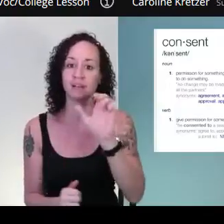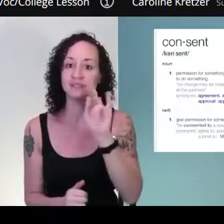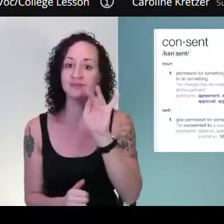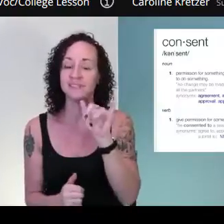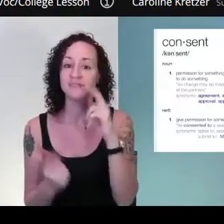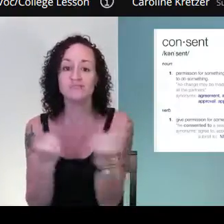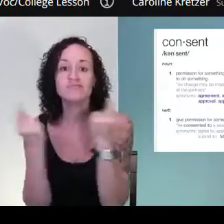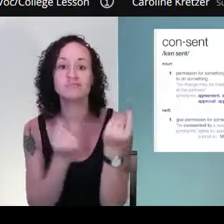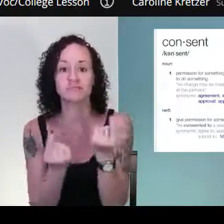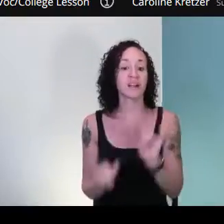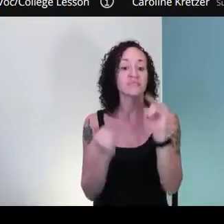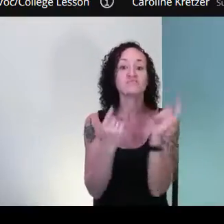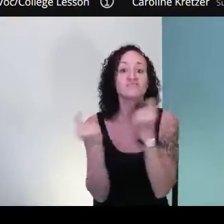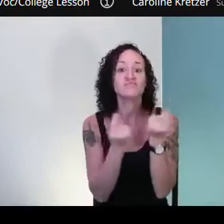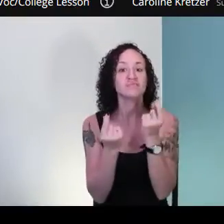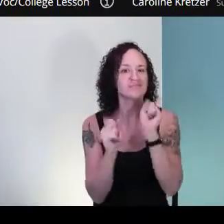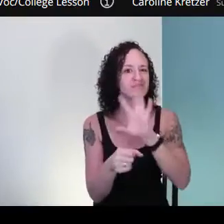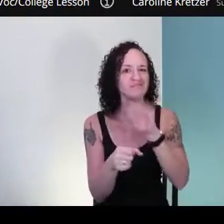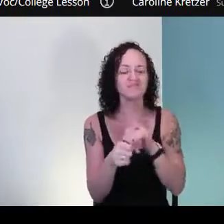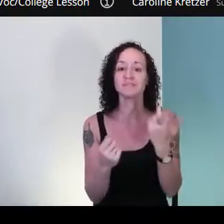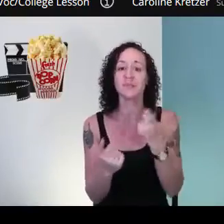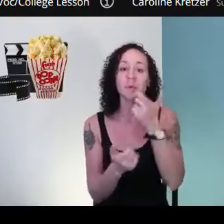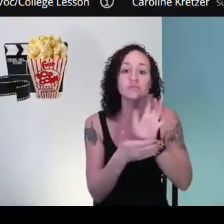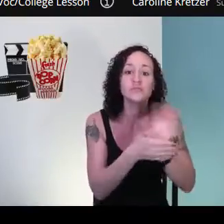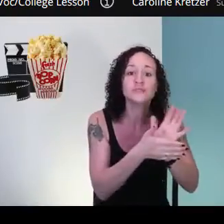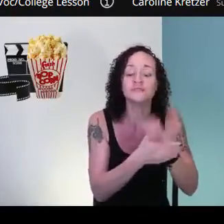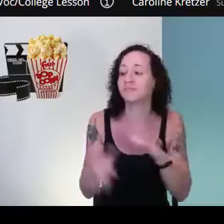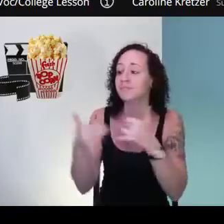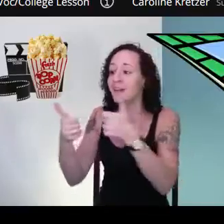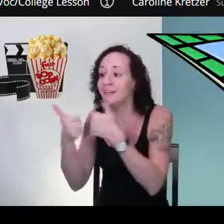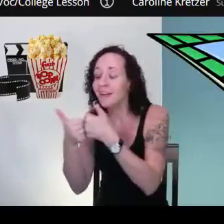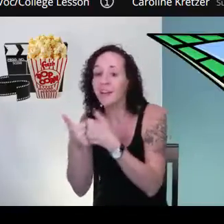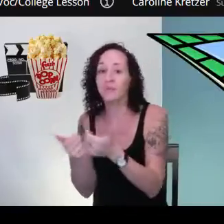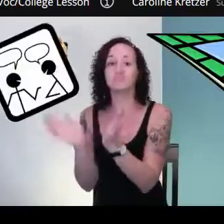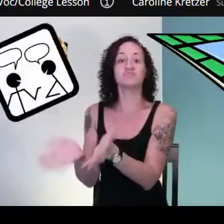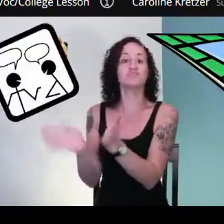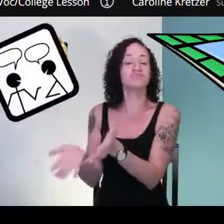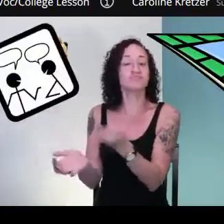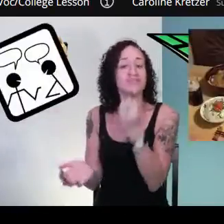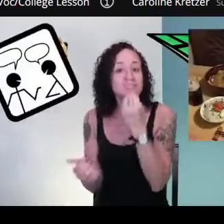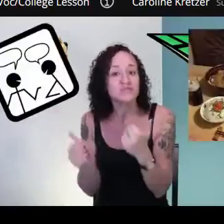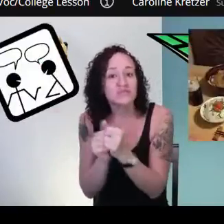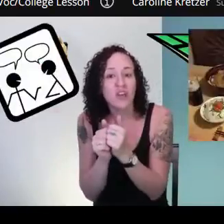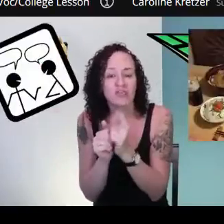Simplified, consent is a required agreement of two or more people regarding an activity of human interaction.